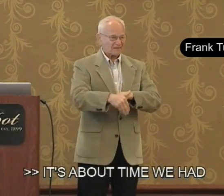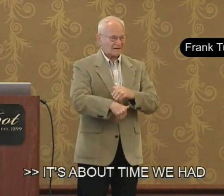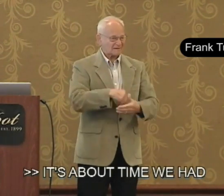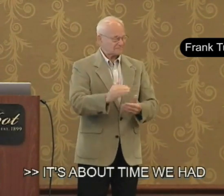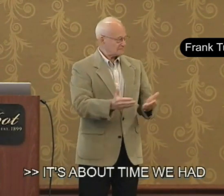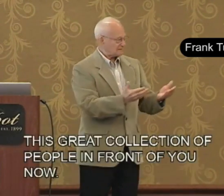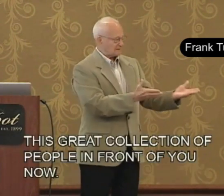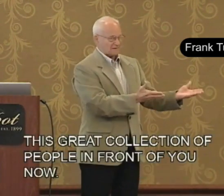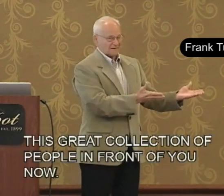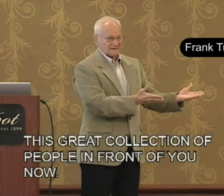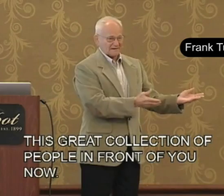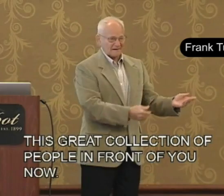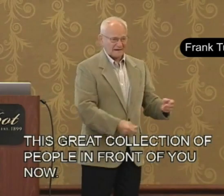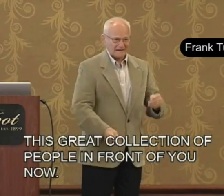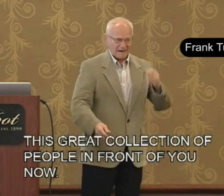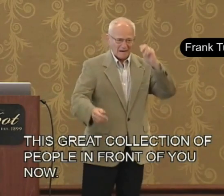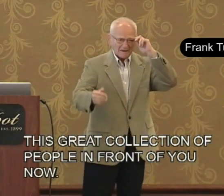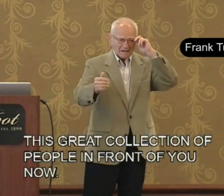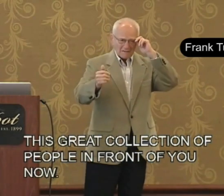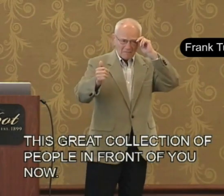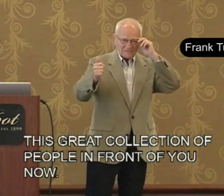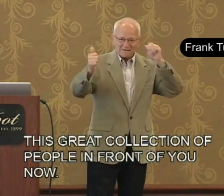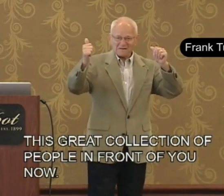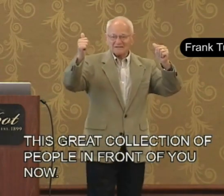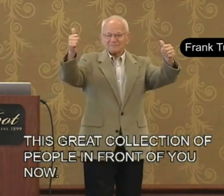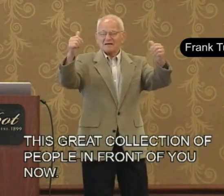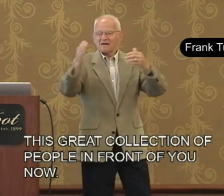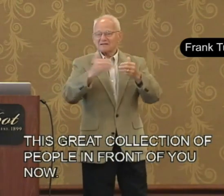collection of people in front of you now.